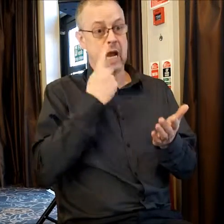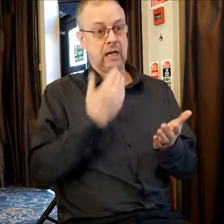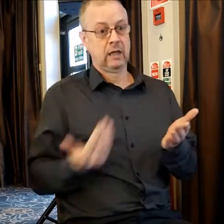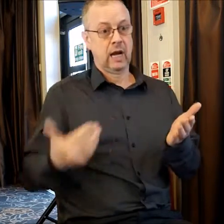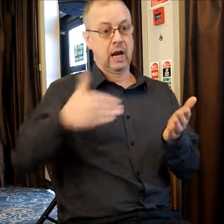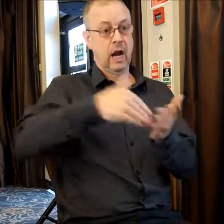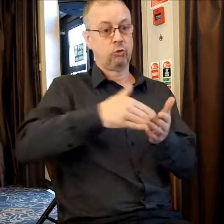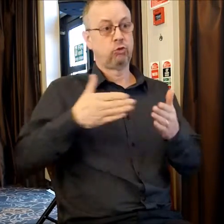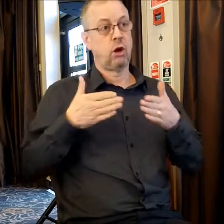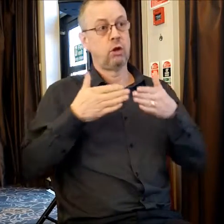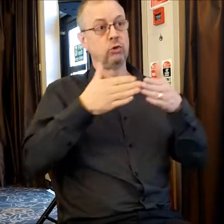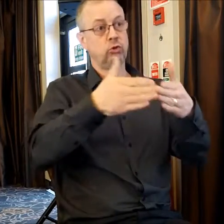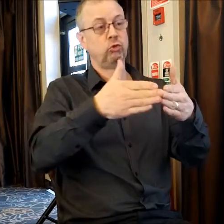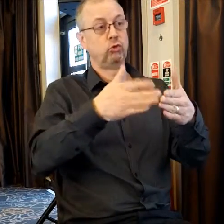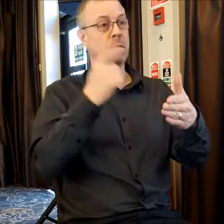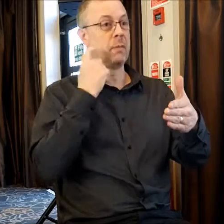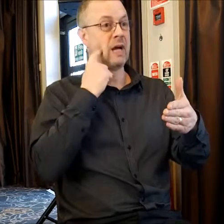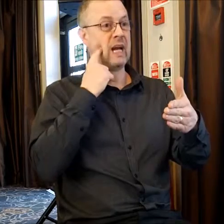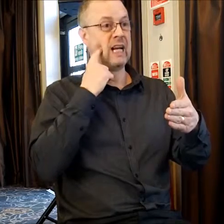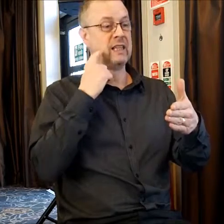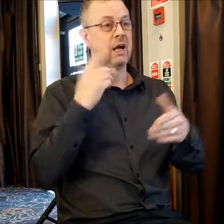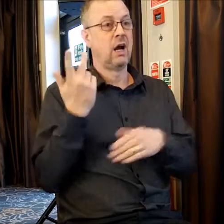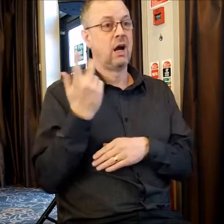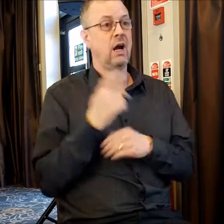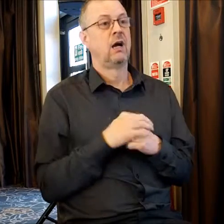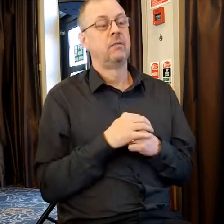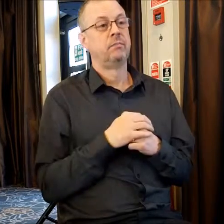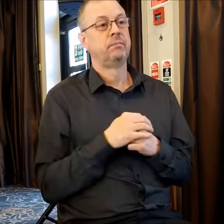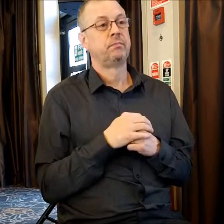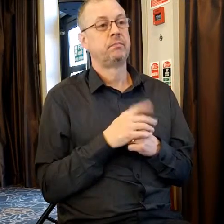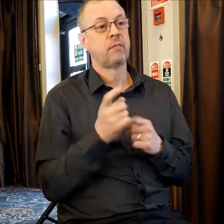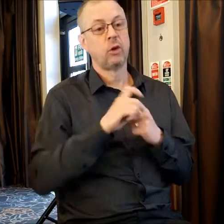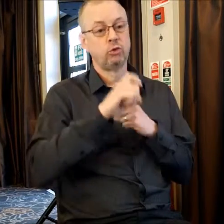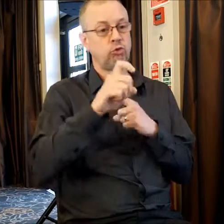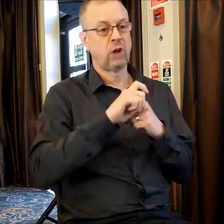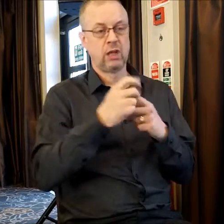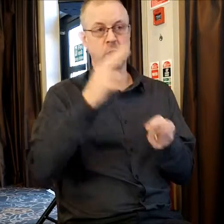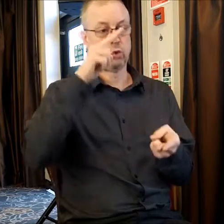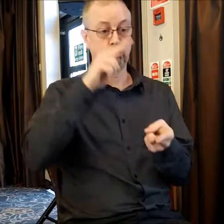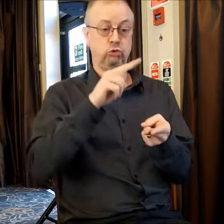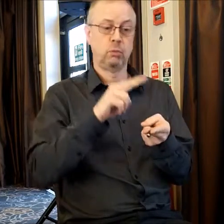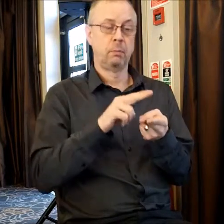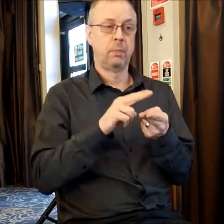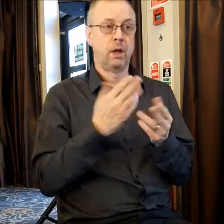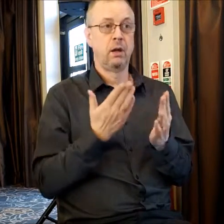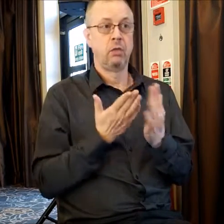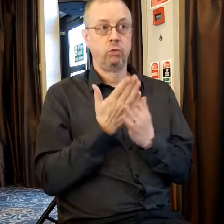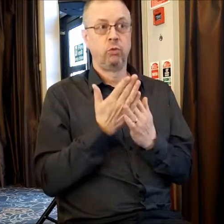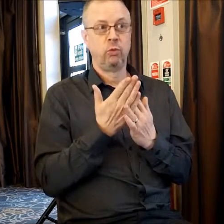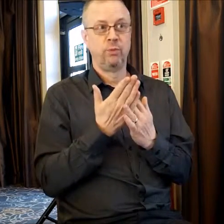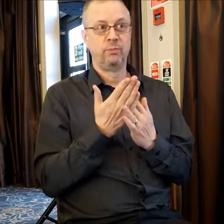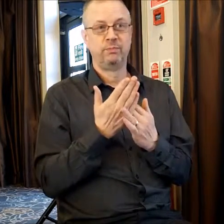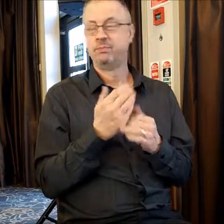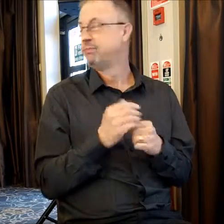we reduced transport costs by about 20%. Oh, a bit fast from here. Keep